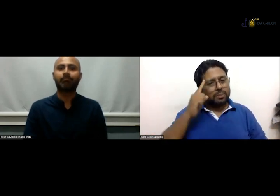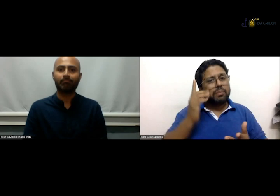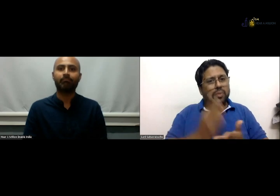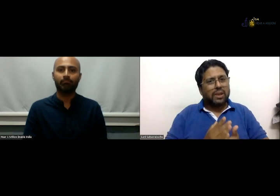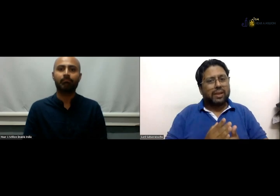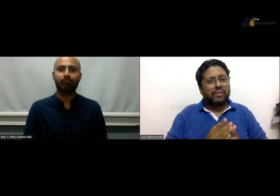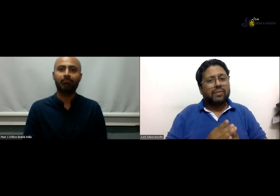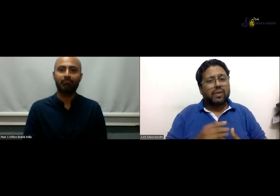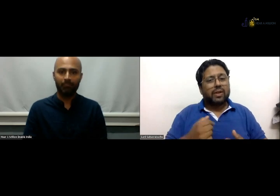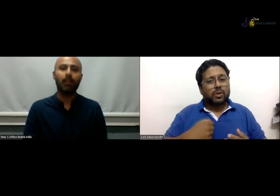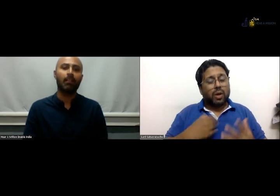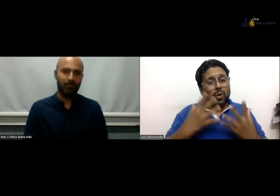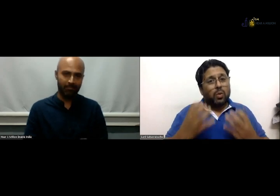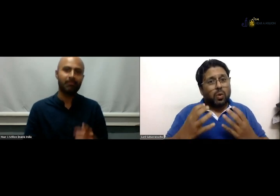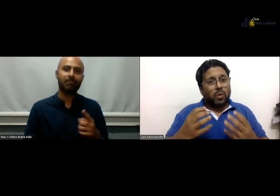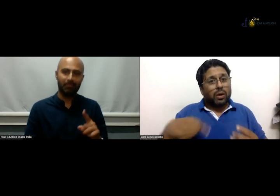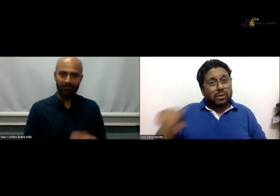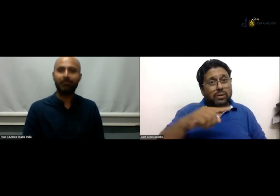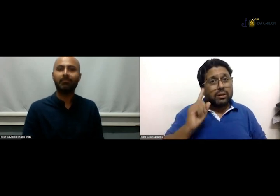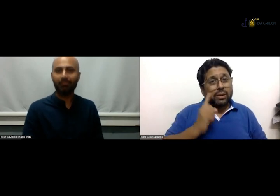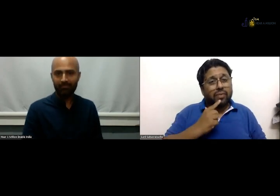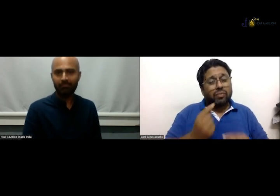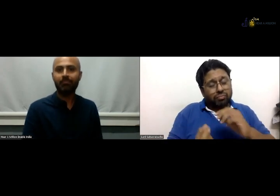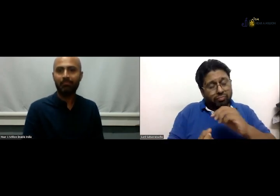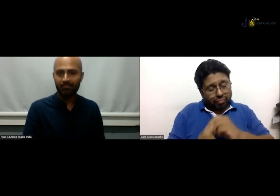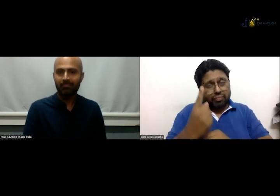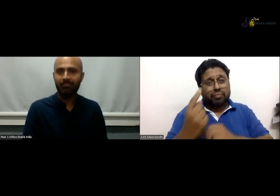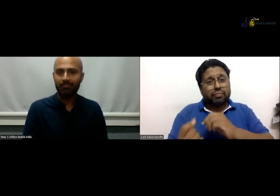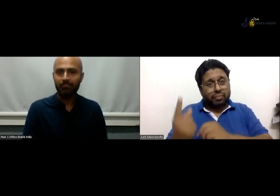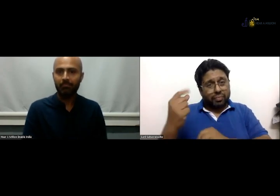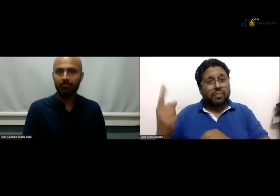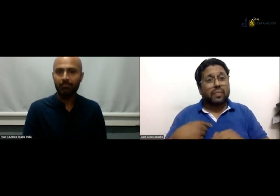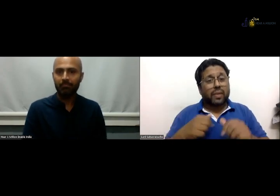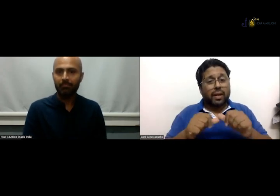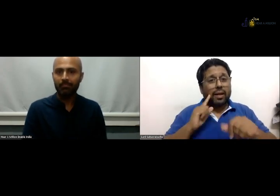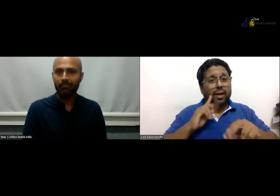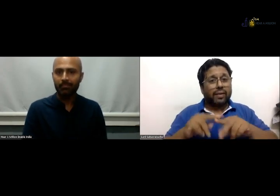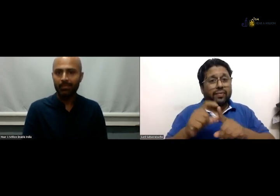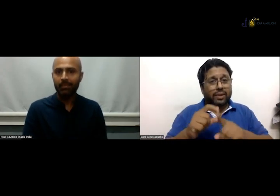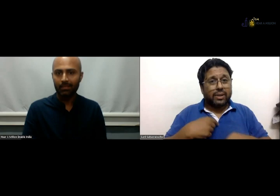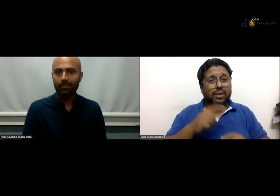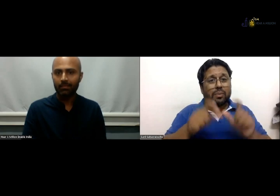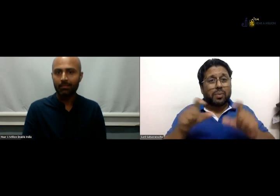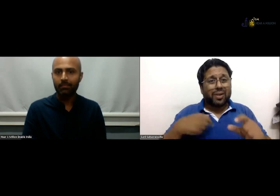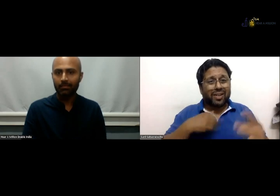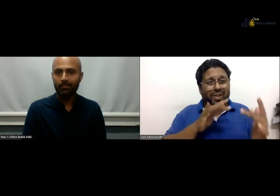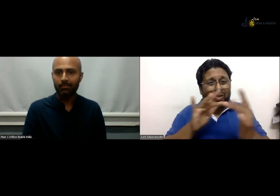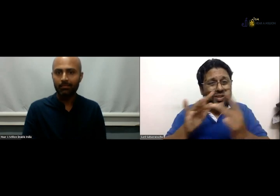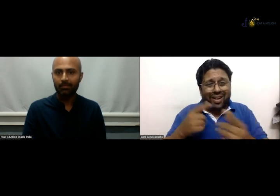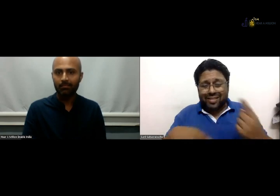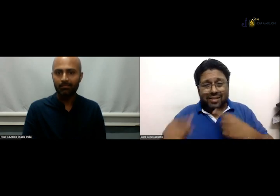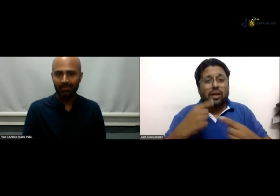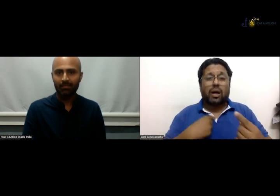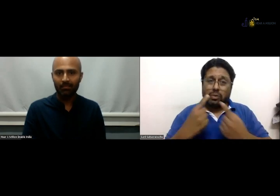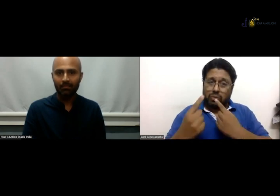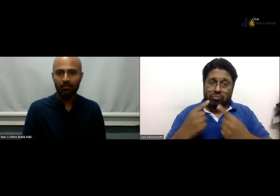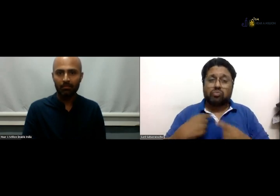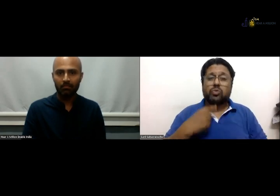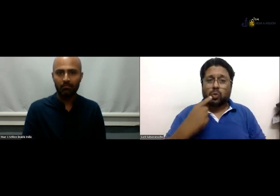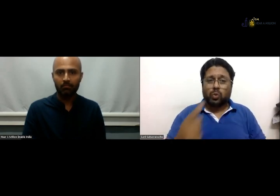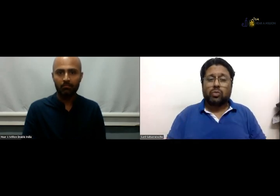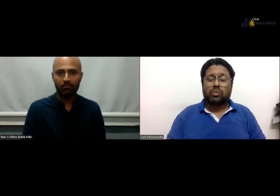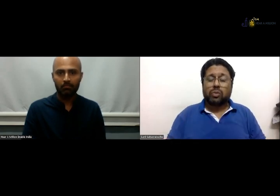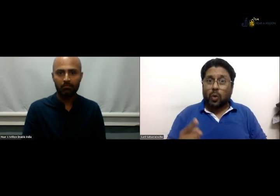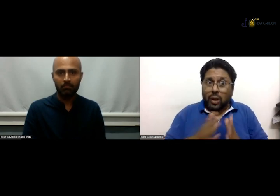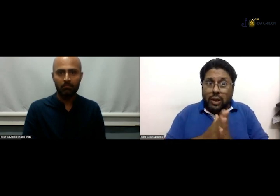And we were inspired from her. And I believe that, yes, one can do that. One can become the lawyer,